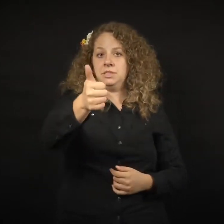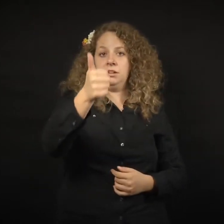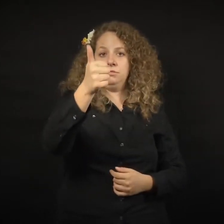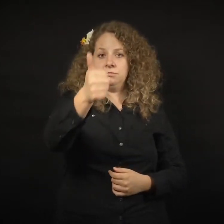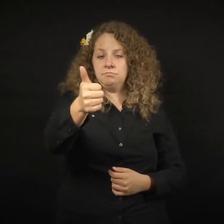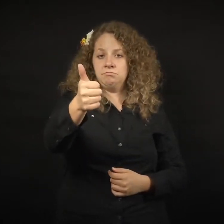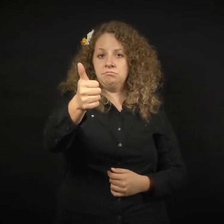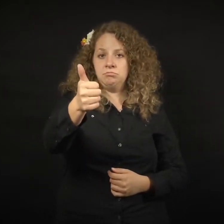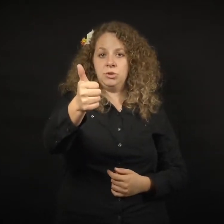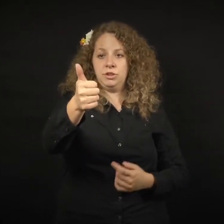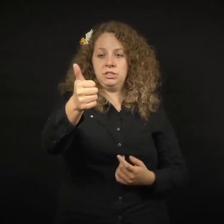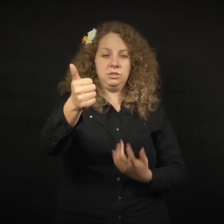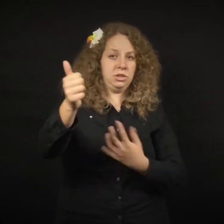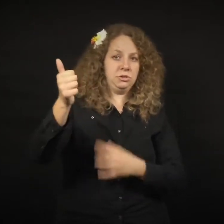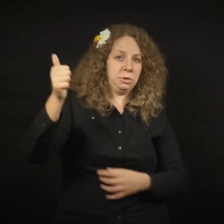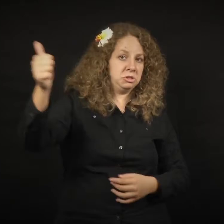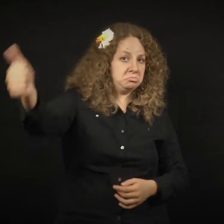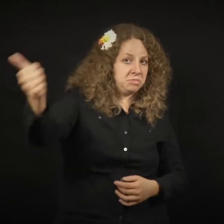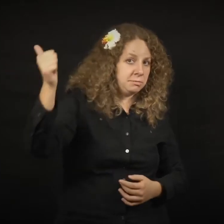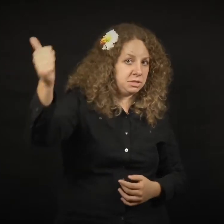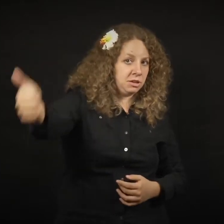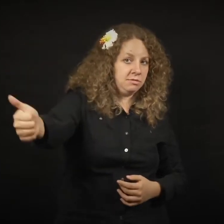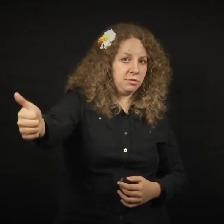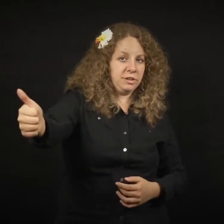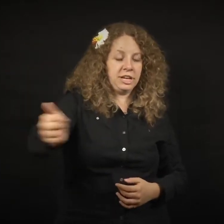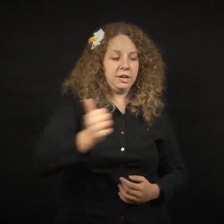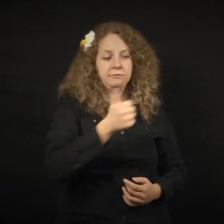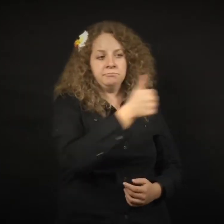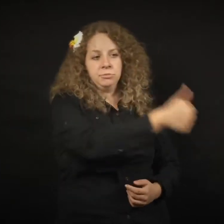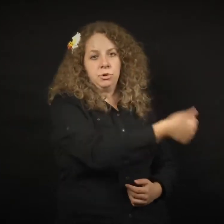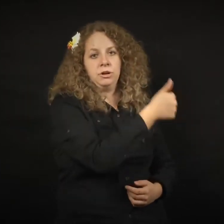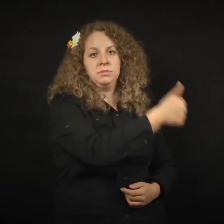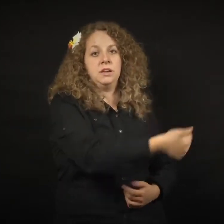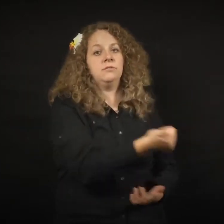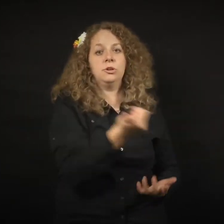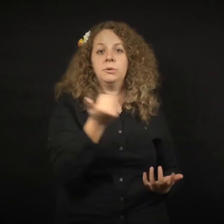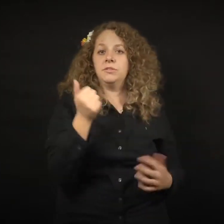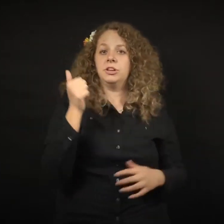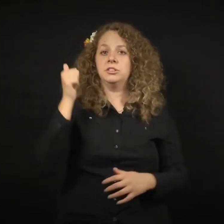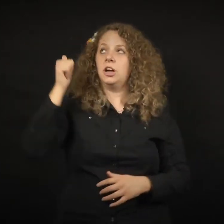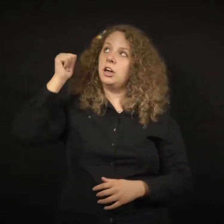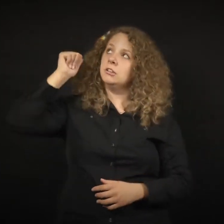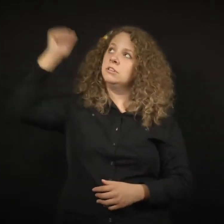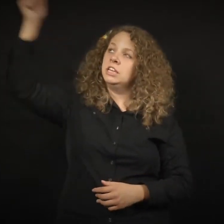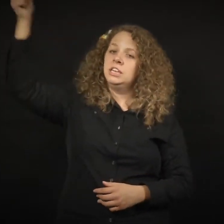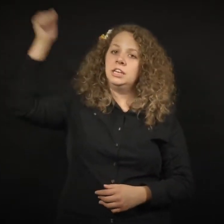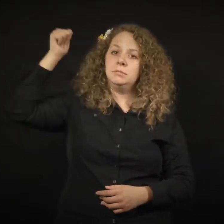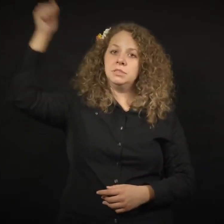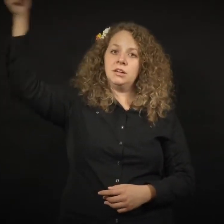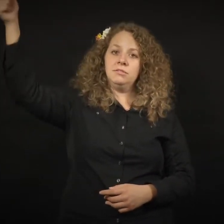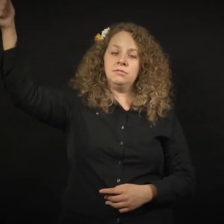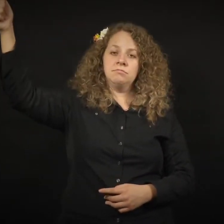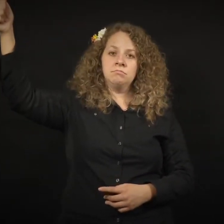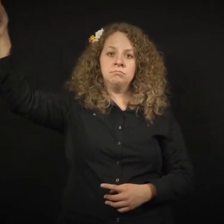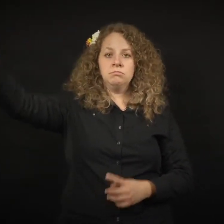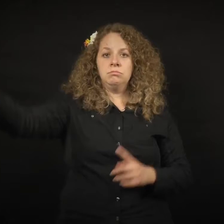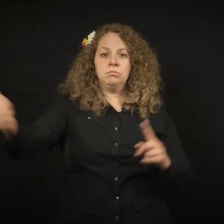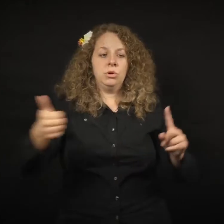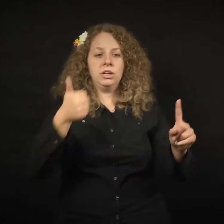Himself, referring to another person. Himself over here, or himself, or referring to God. Himself. Or it can